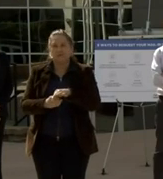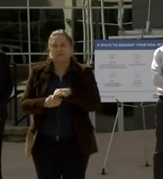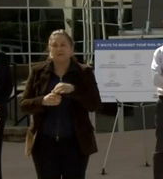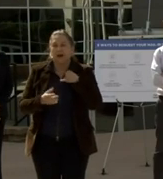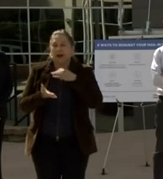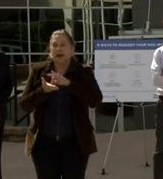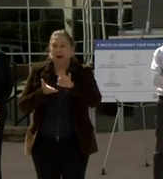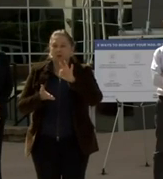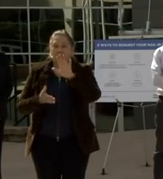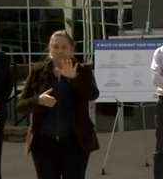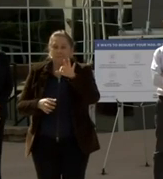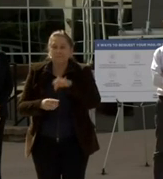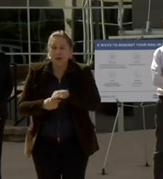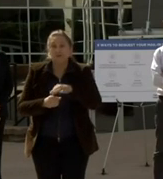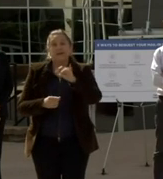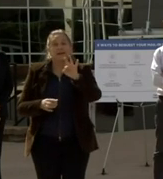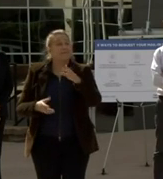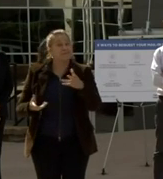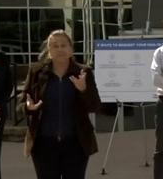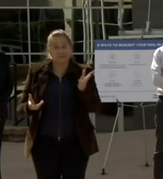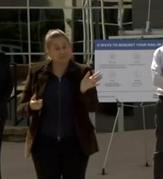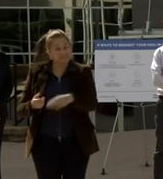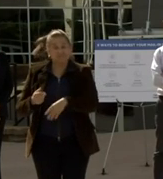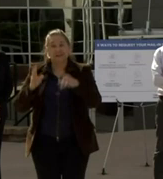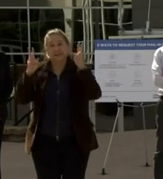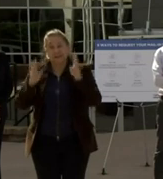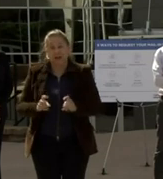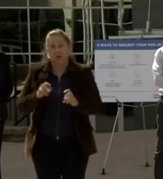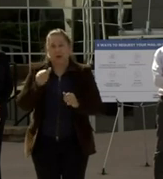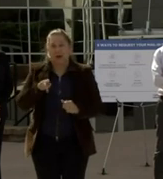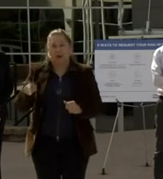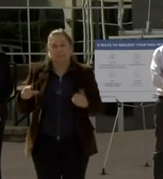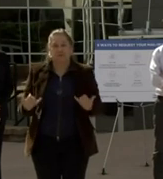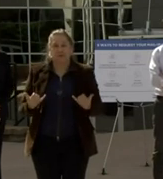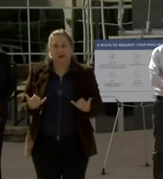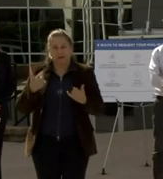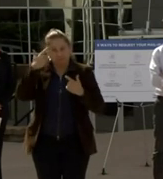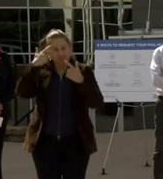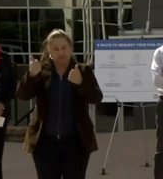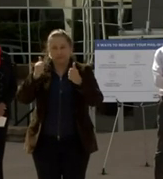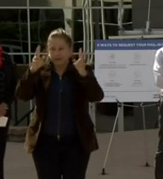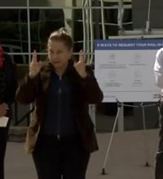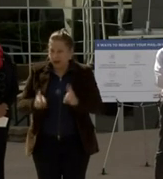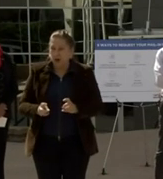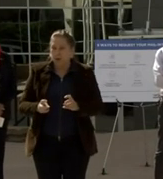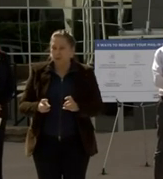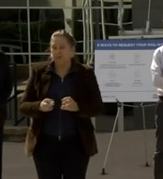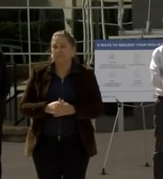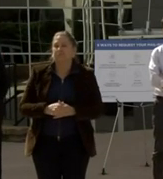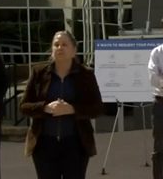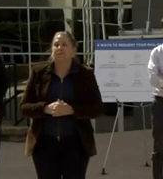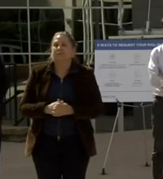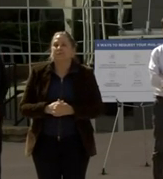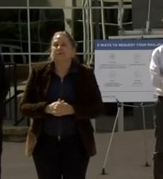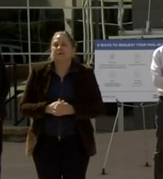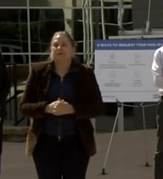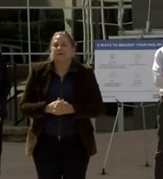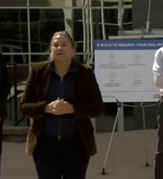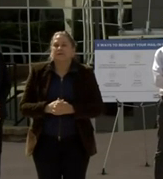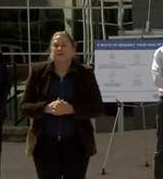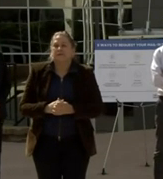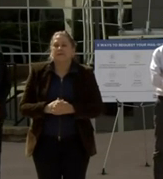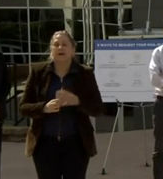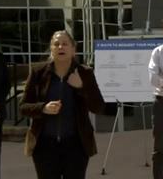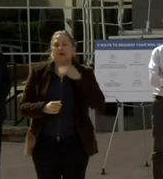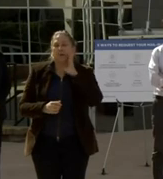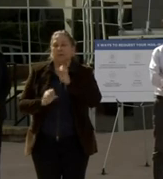download the app and request your ballot. Ballots will be ready for distribution by May 1st and will be mailed to voters